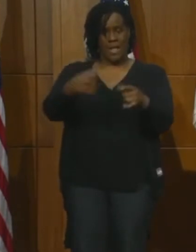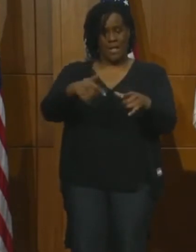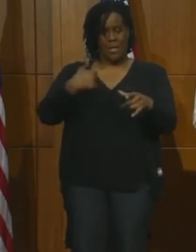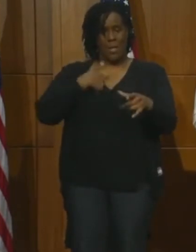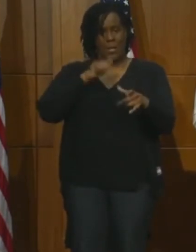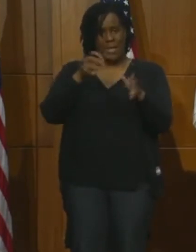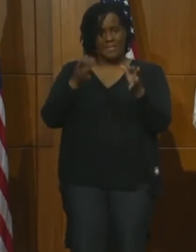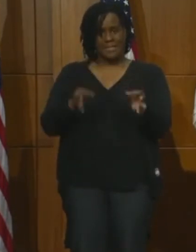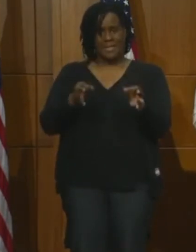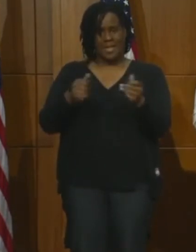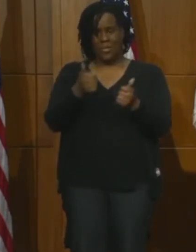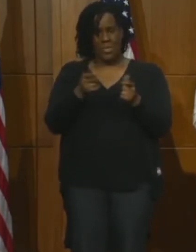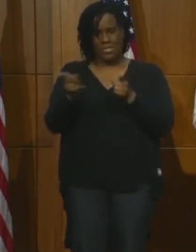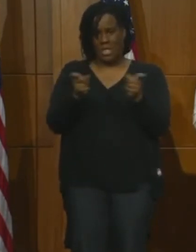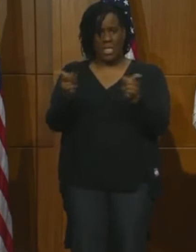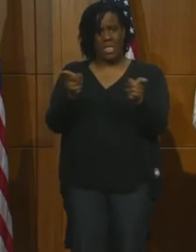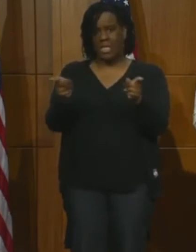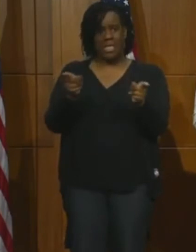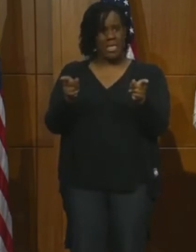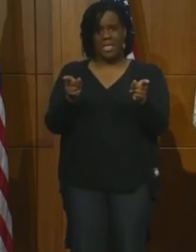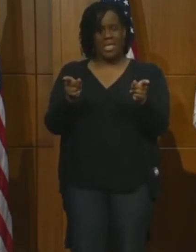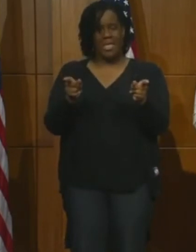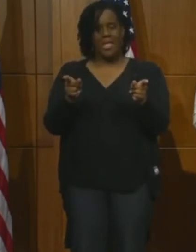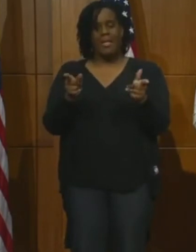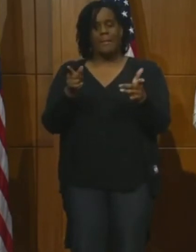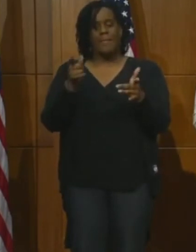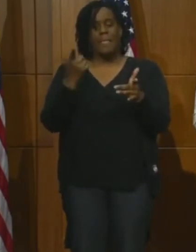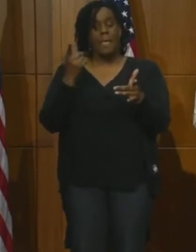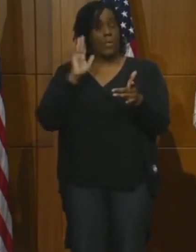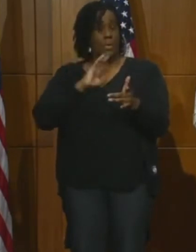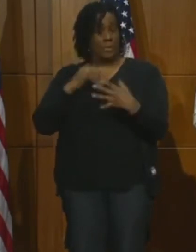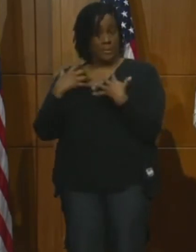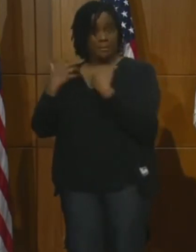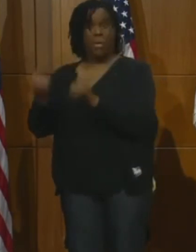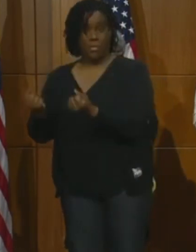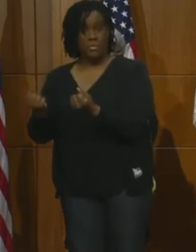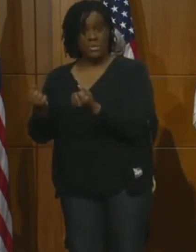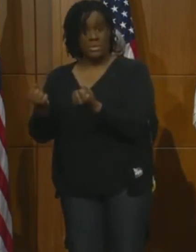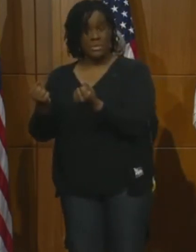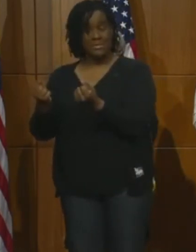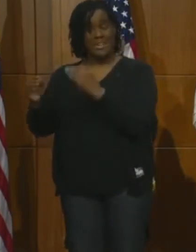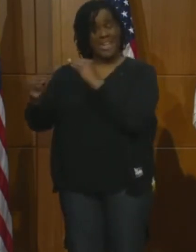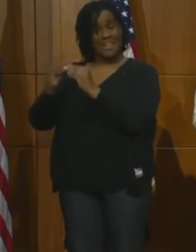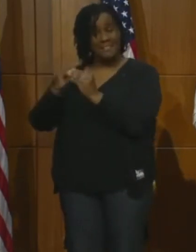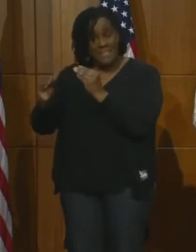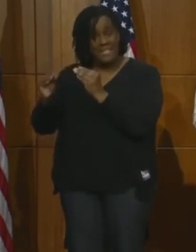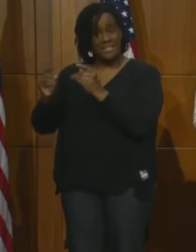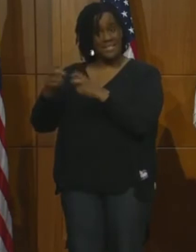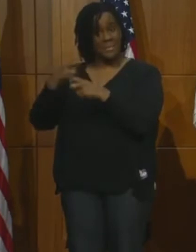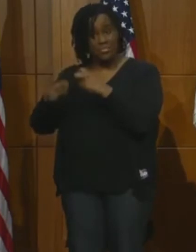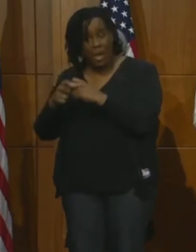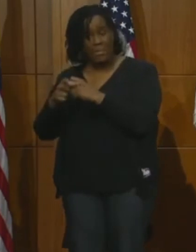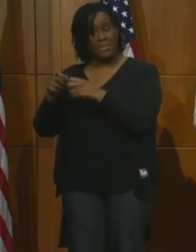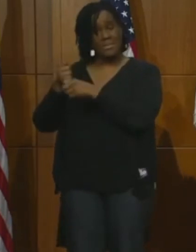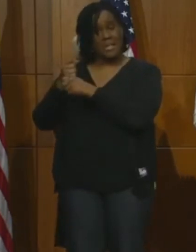hands. The question is, will we be bold and upright the wrongs of slavery and